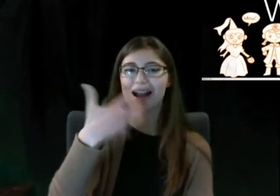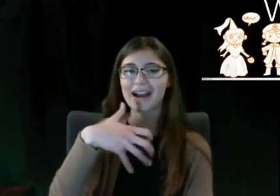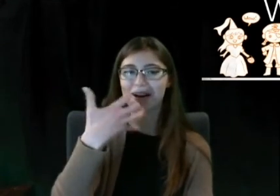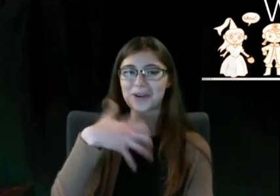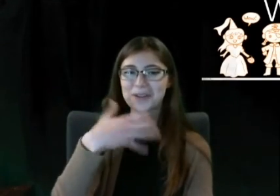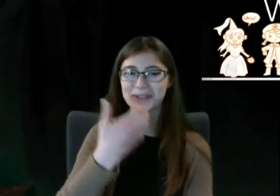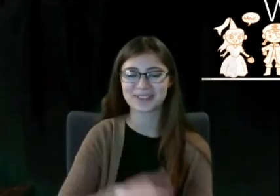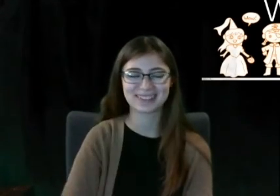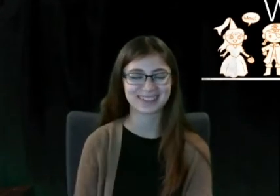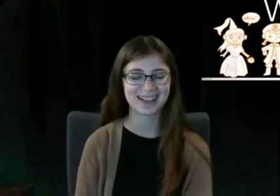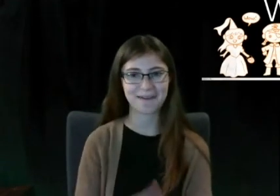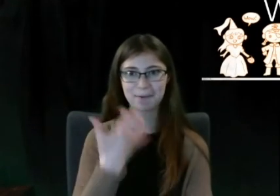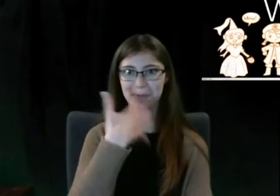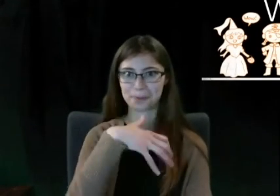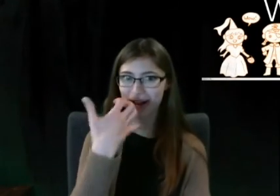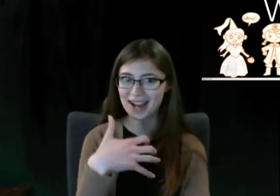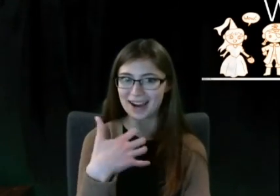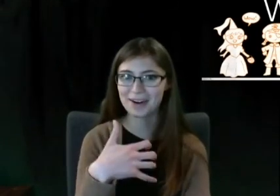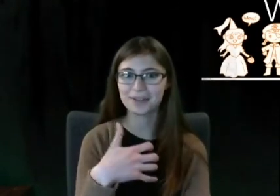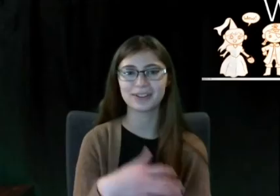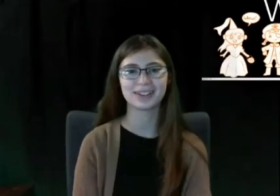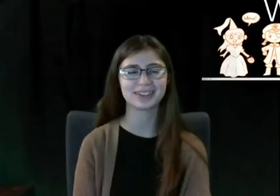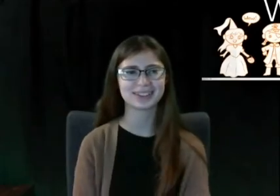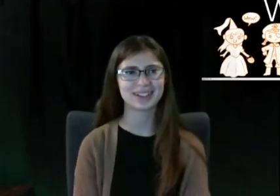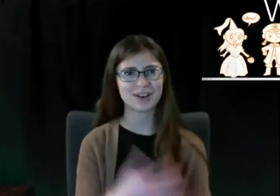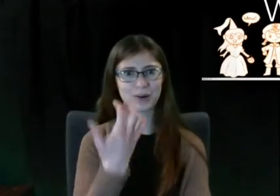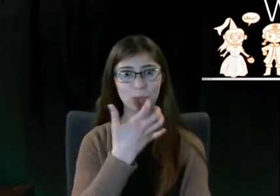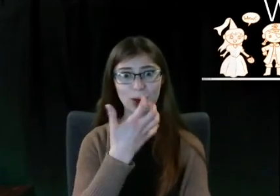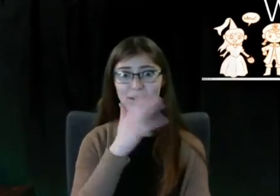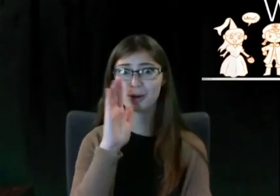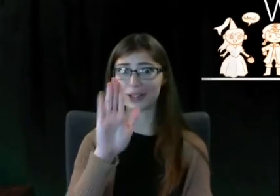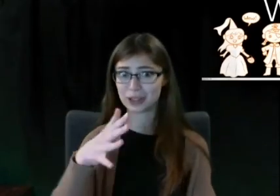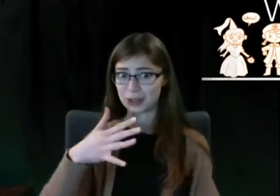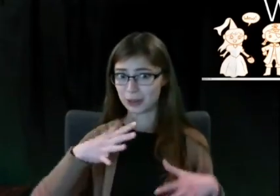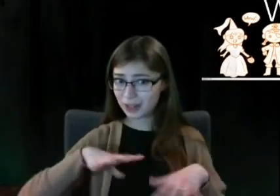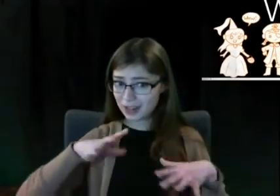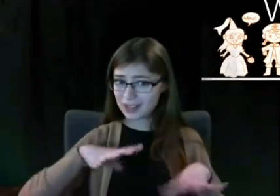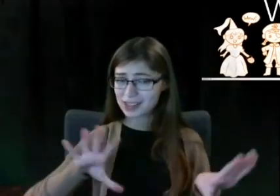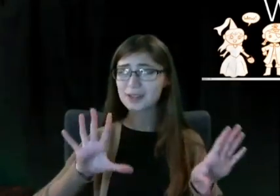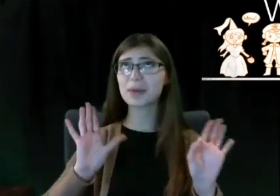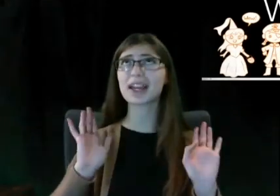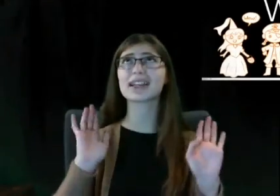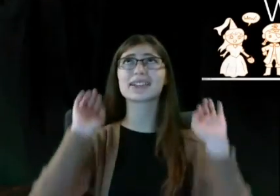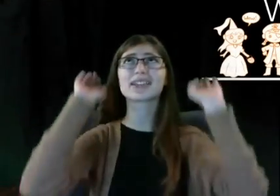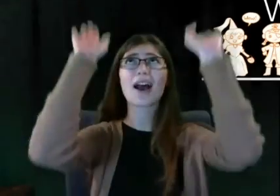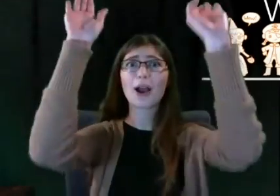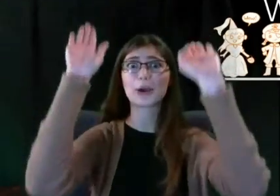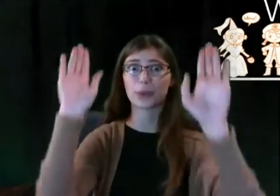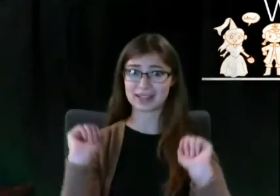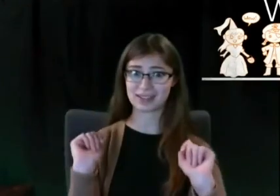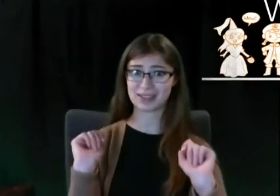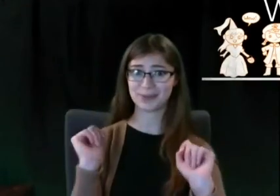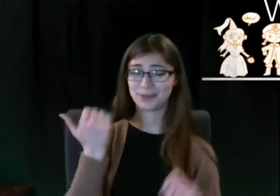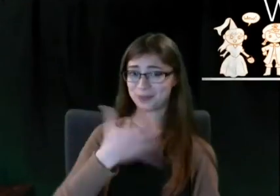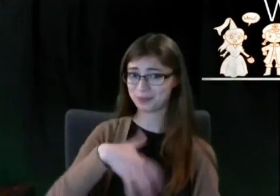Wow. Wow. Wow. Your costume is great.